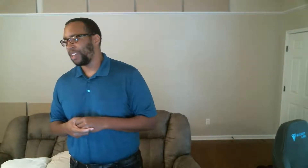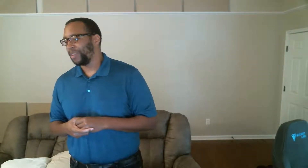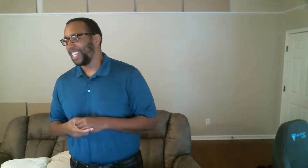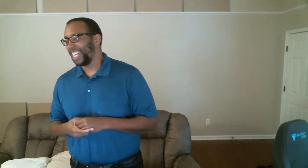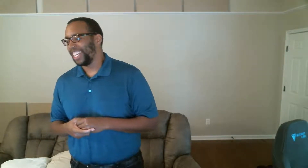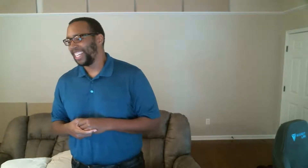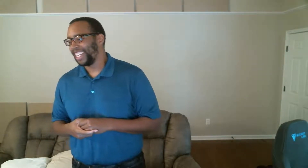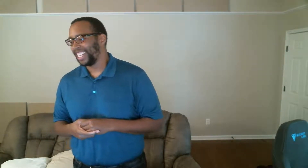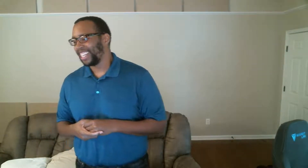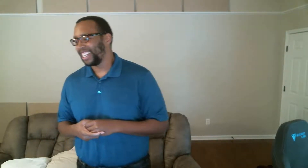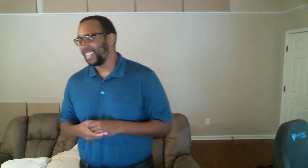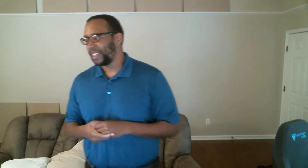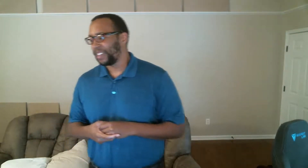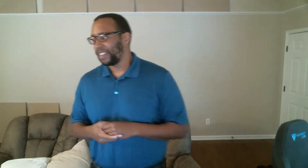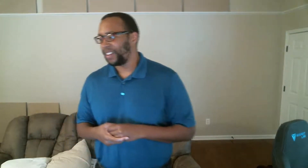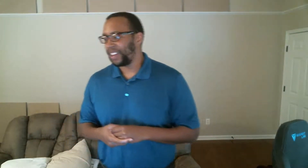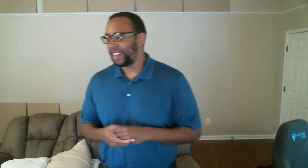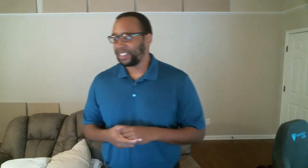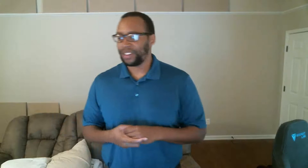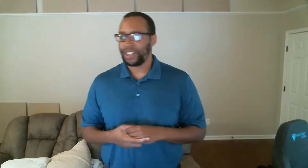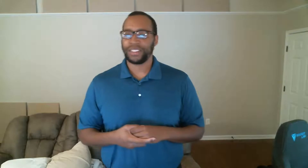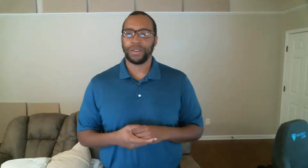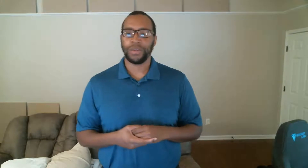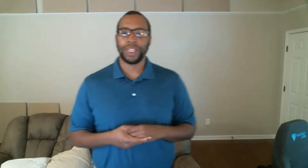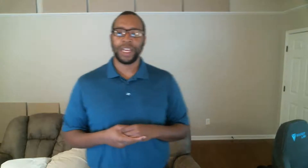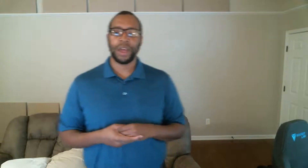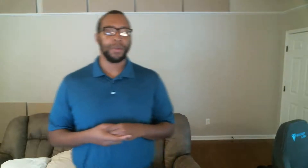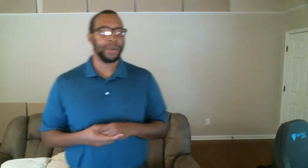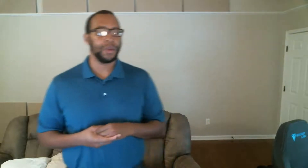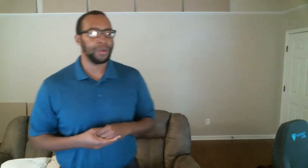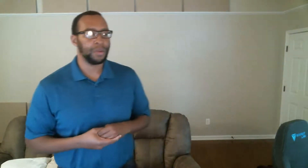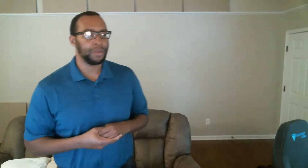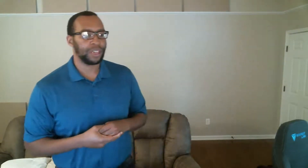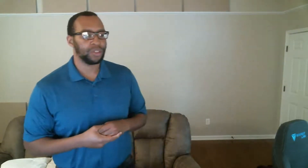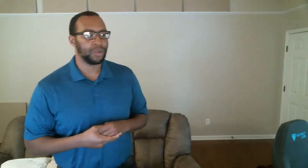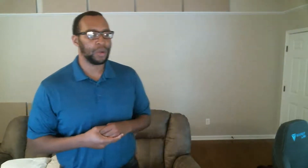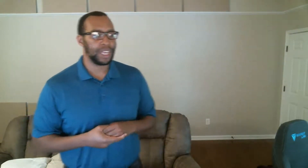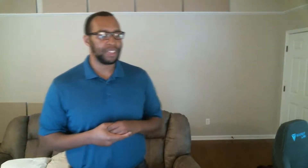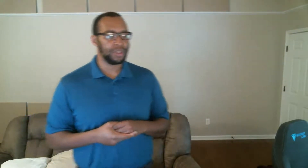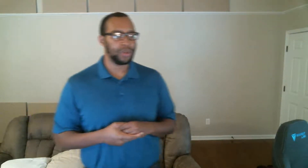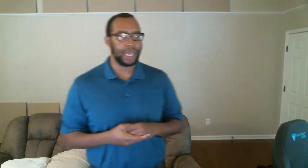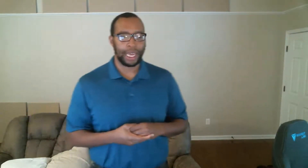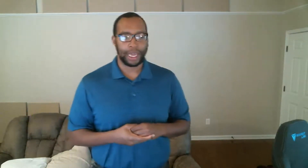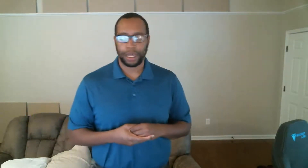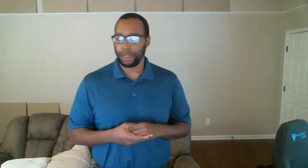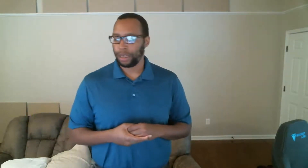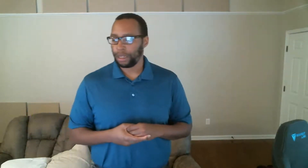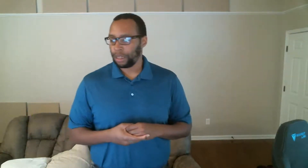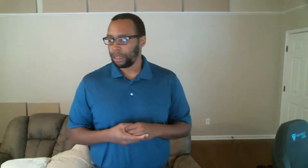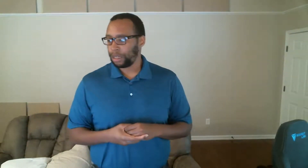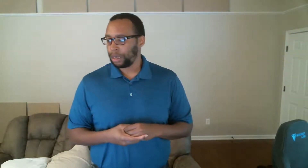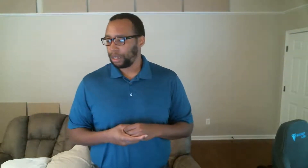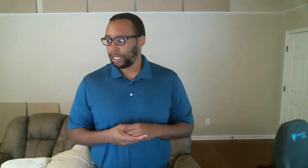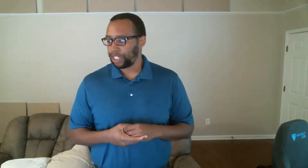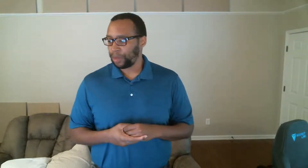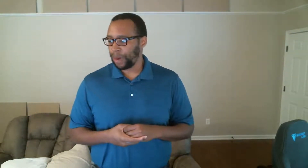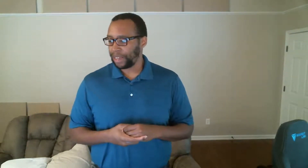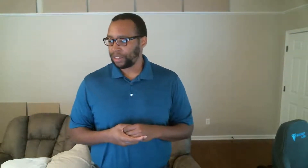Appreciate it. All right, so that's going to really help you make sure that you can get your practice